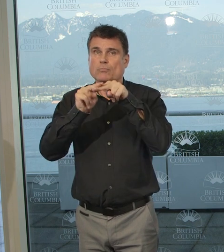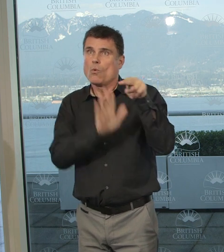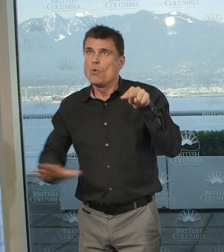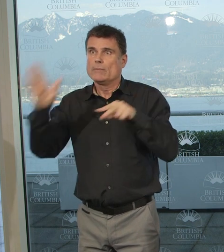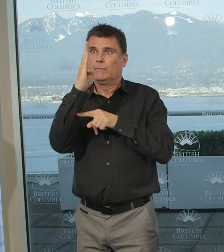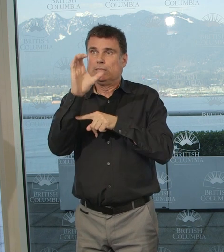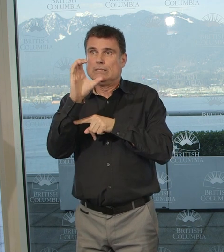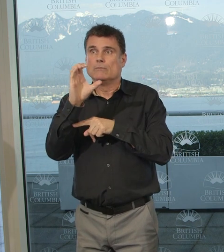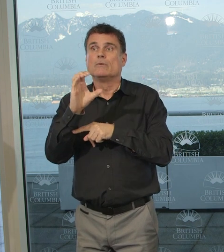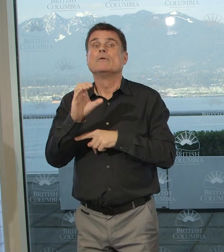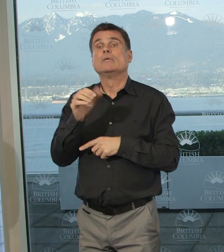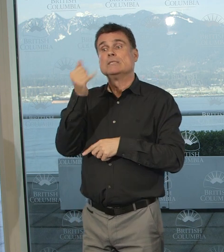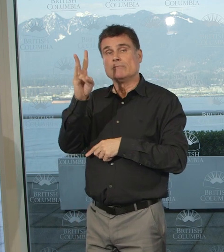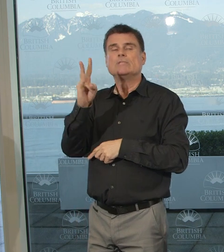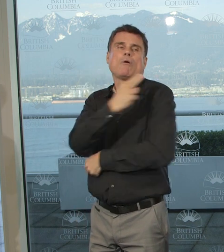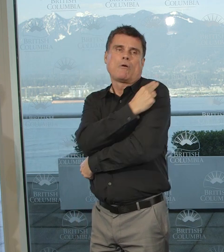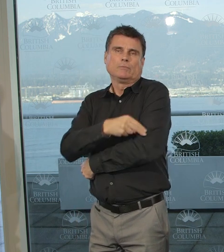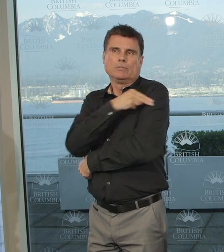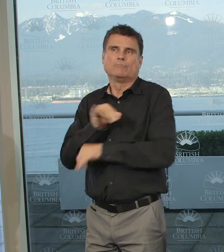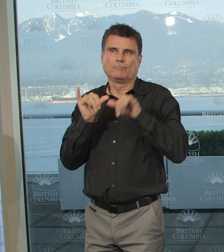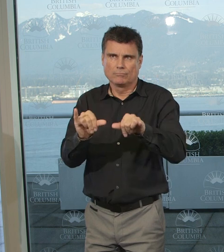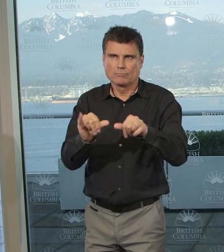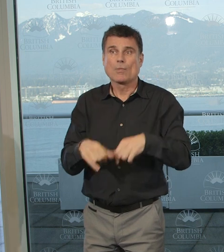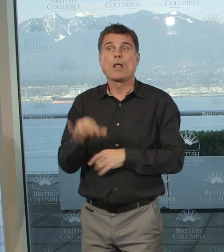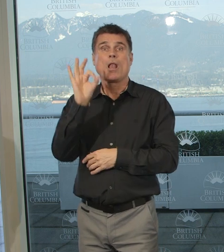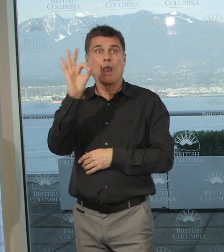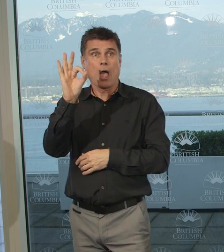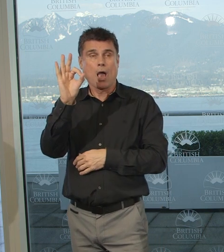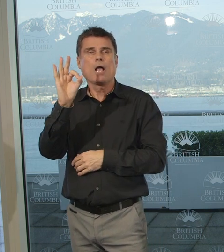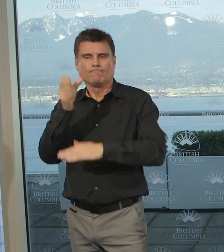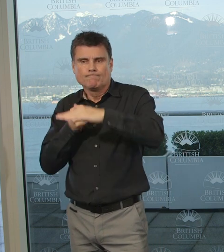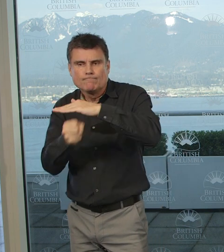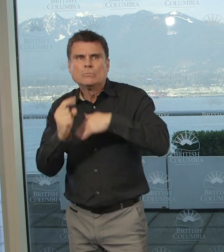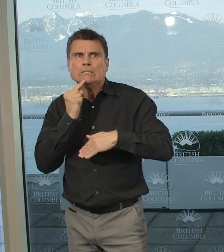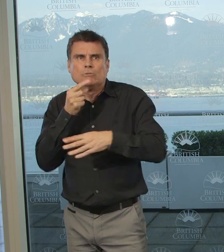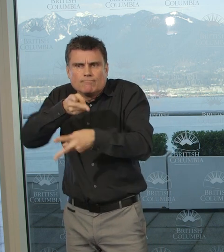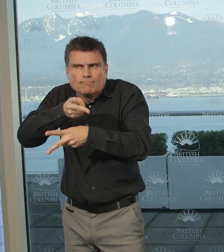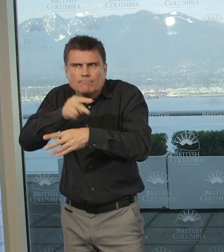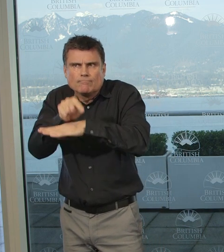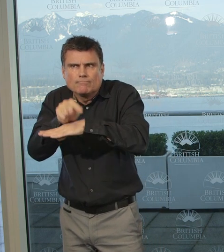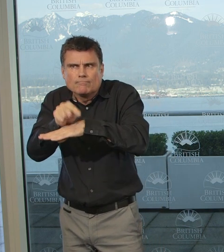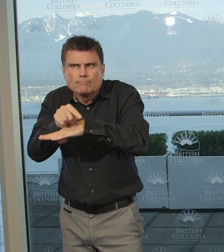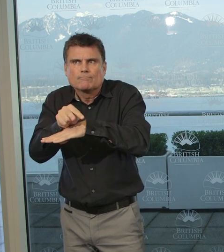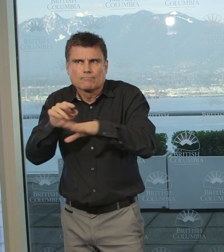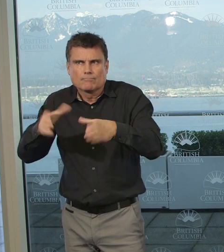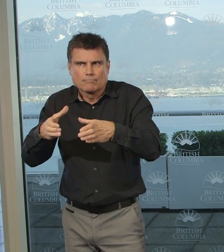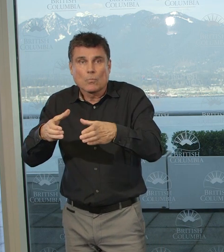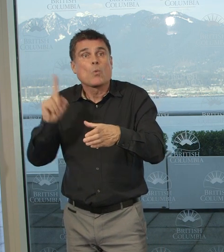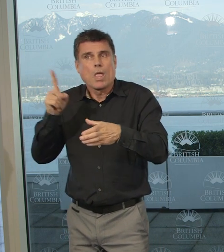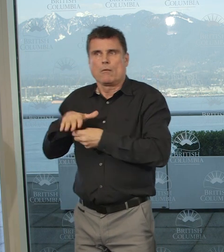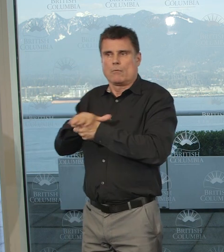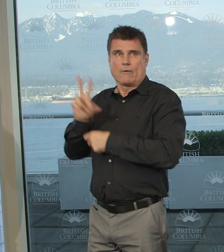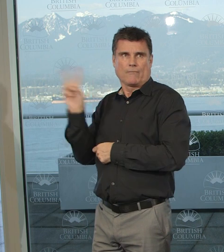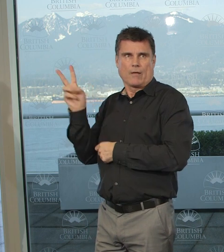and 9 currently in ICU, and of those in ICU, 8 are in the Vancouver Coastal Health Authority, and 1 in the Fraser Health Authority.